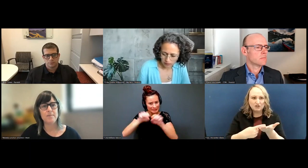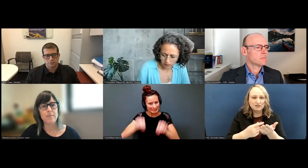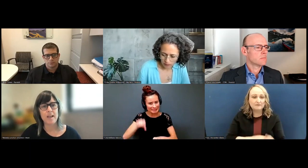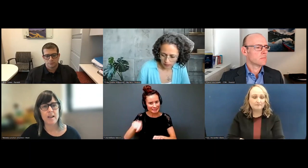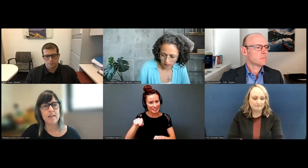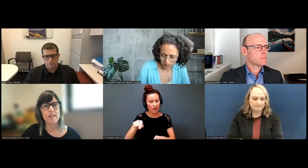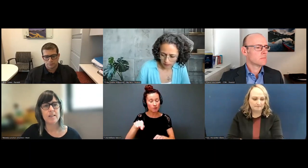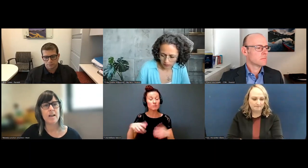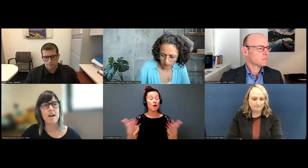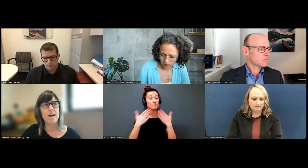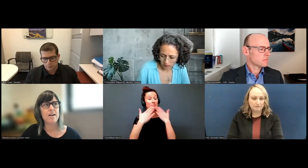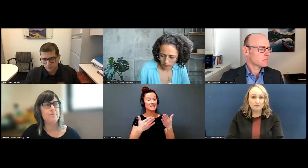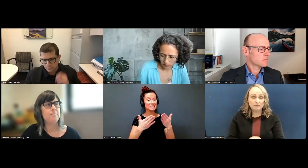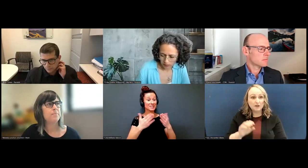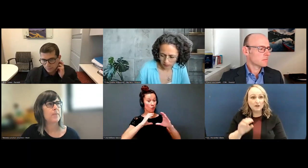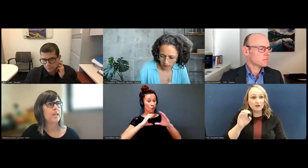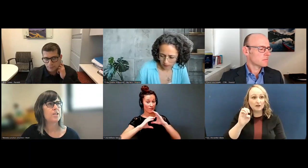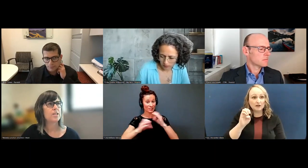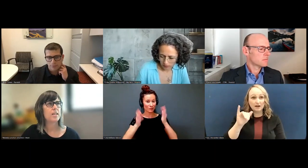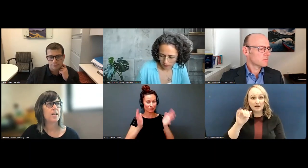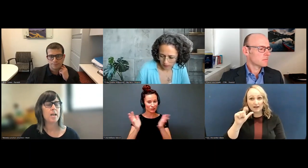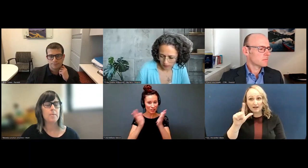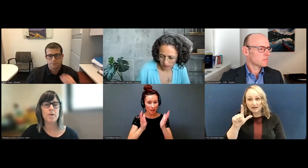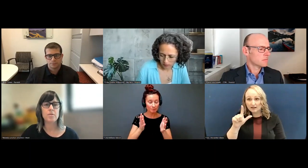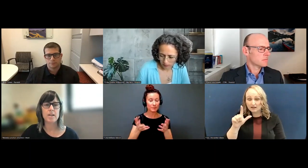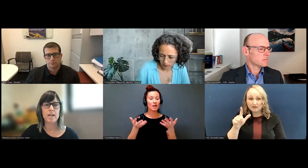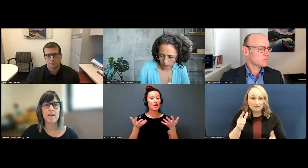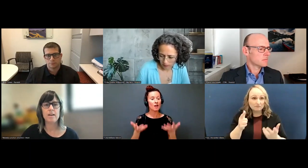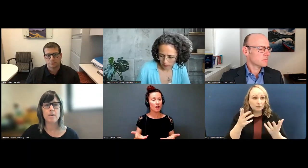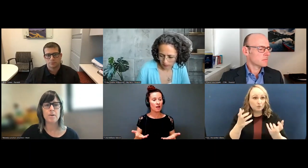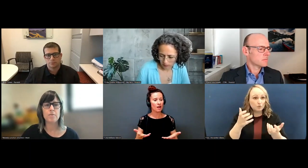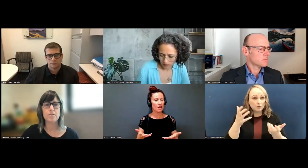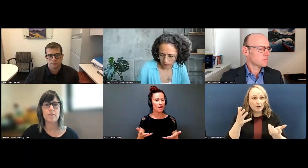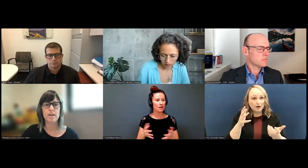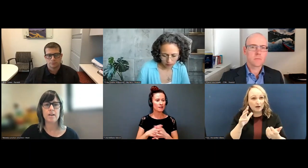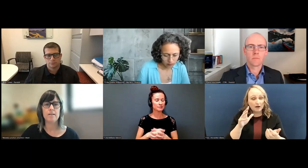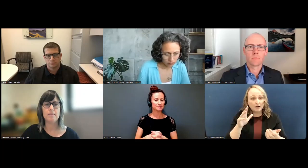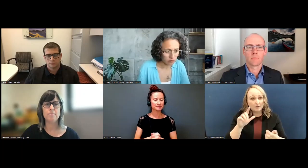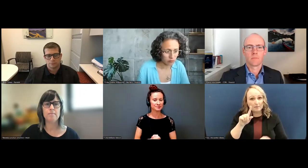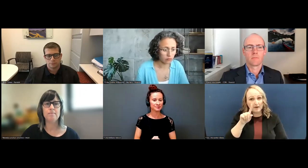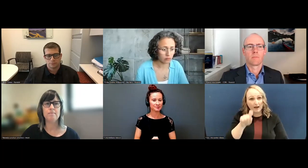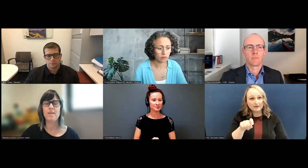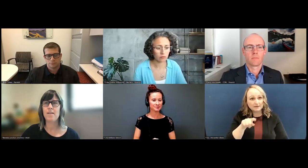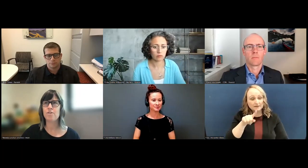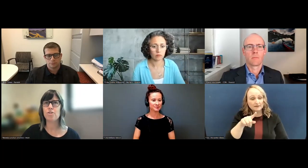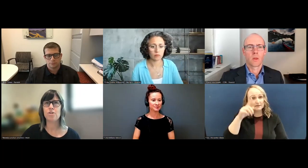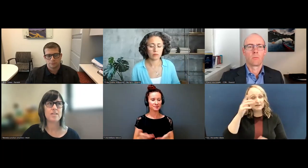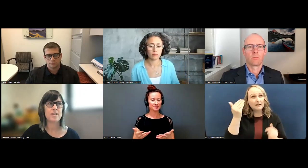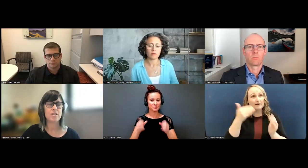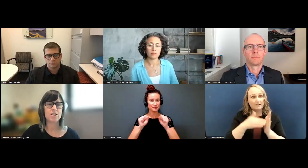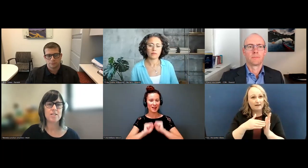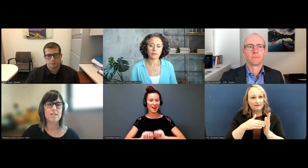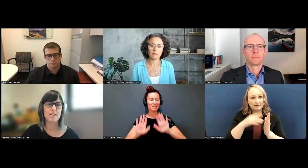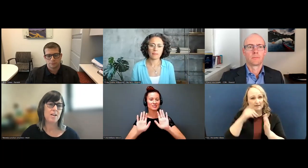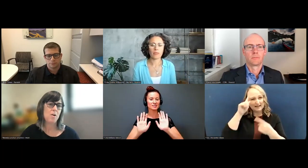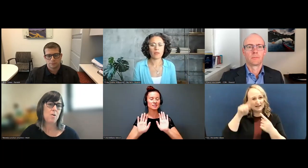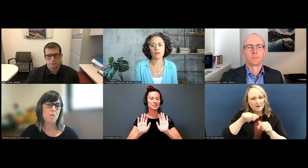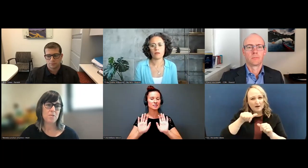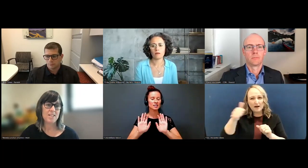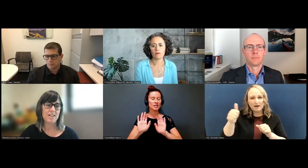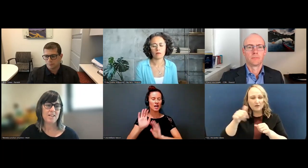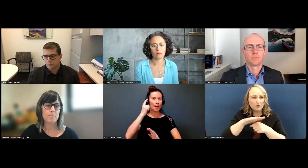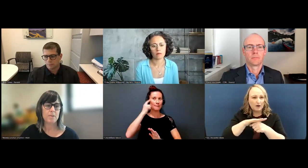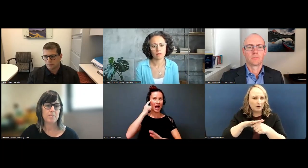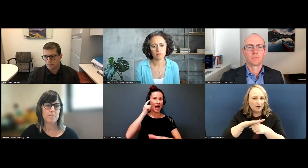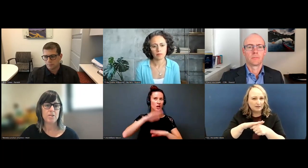invite AL in, just thinking about, again, about other jurisdictions, what